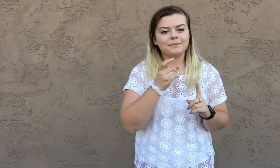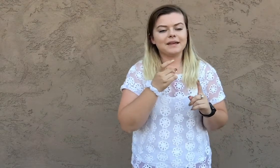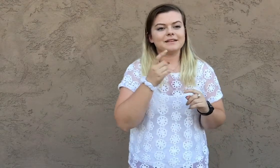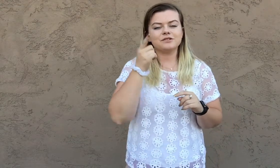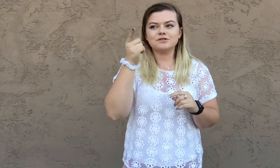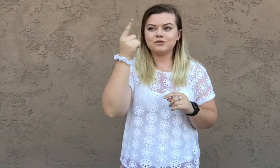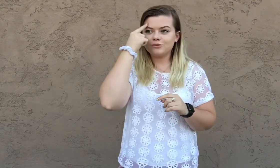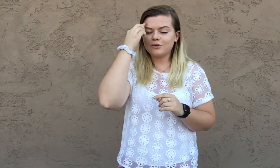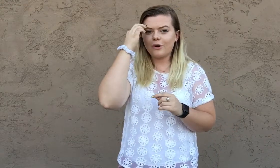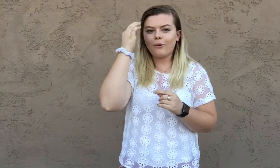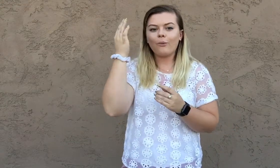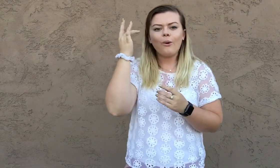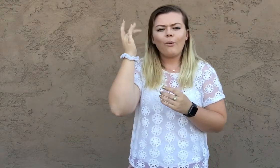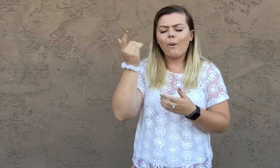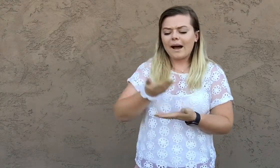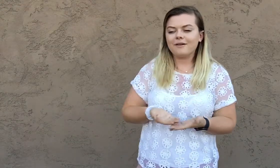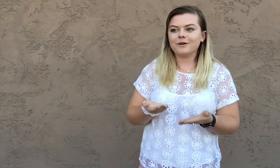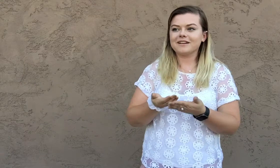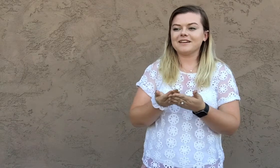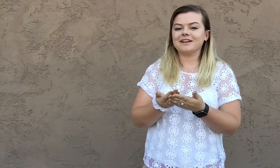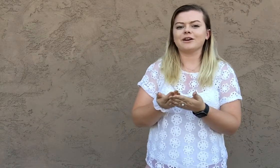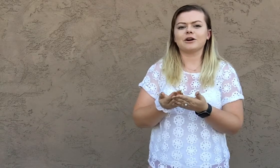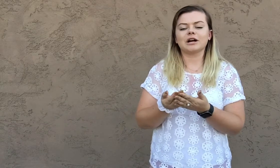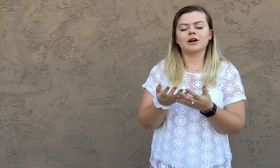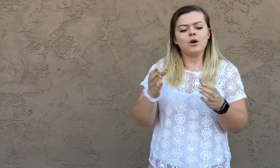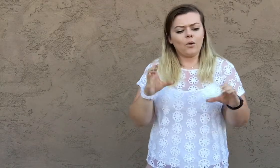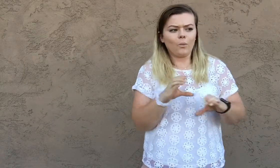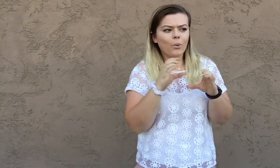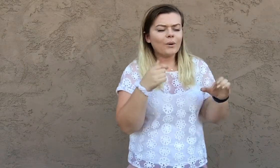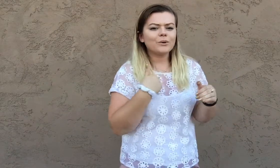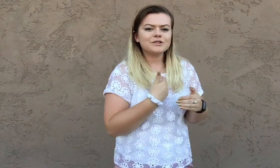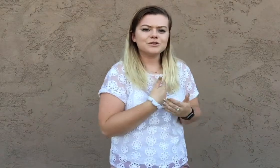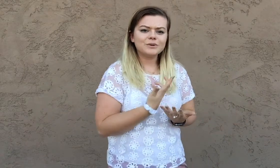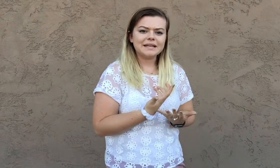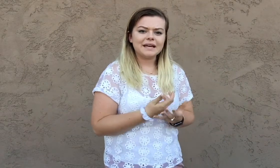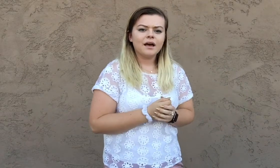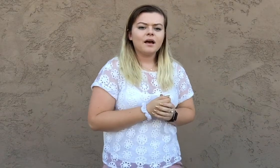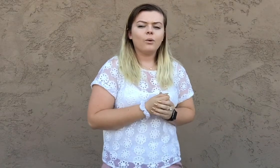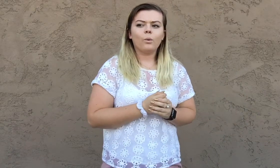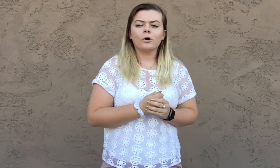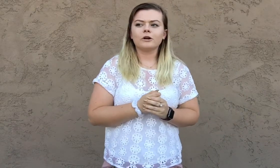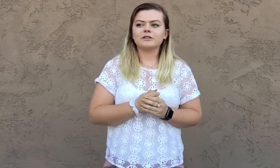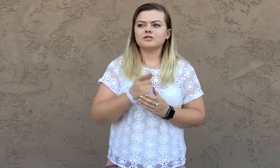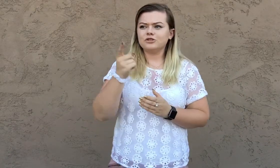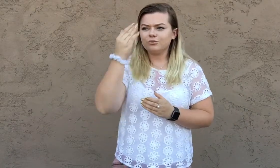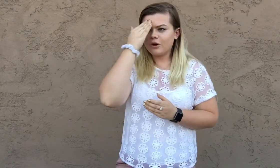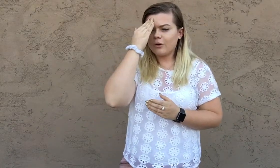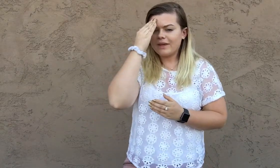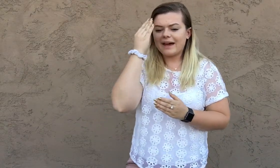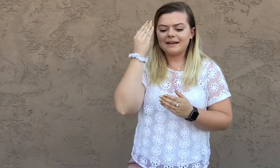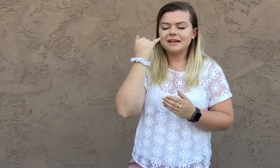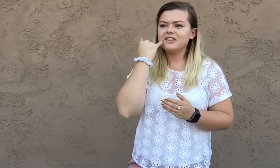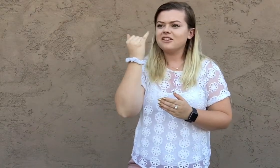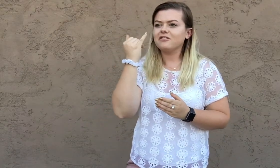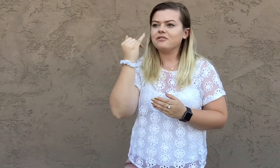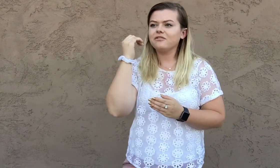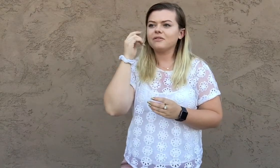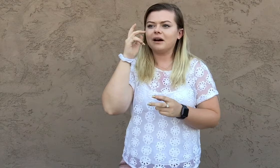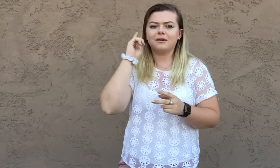like, do you know why we're here or what we're doing? Or you know that if